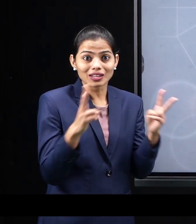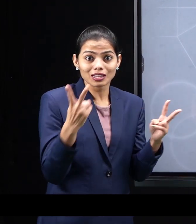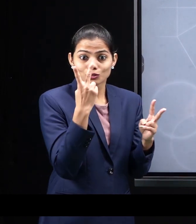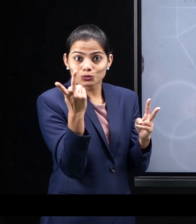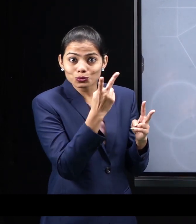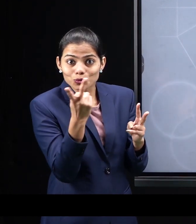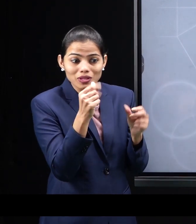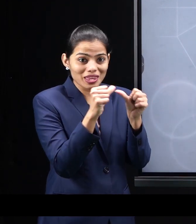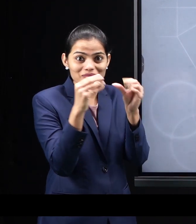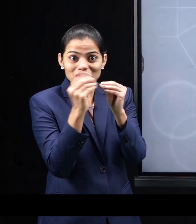Difference of two sets.